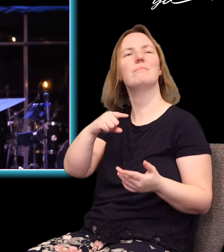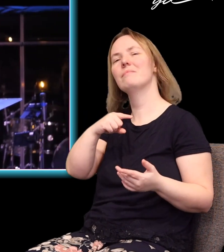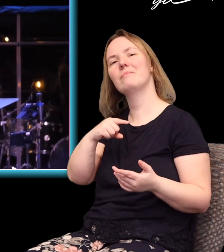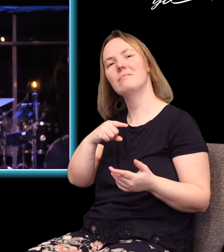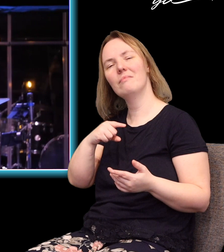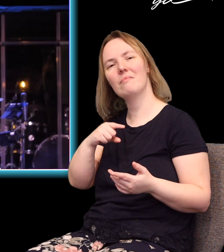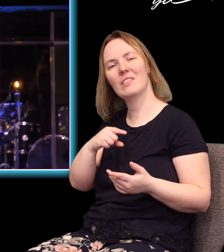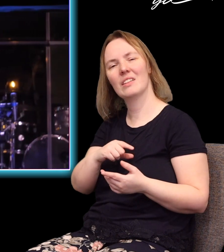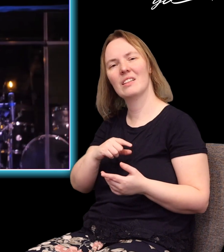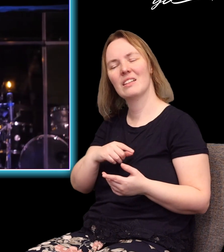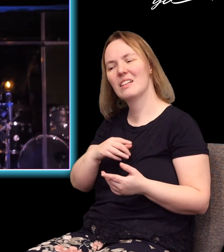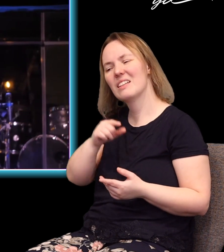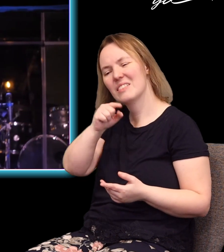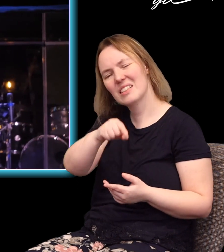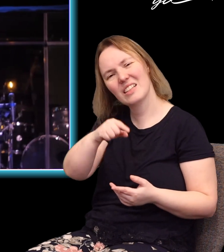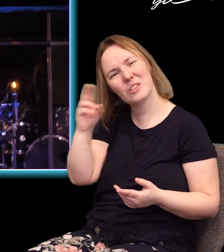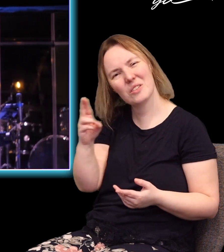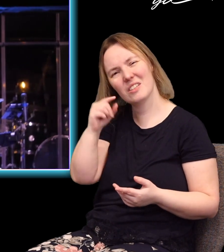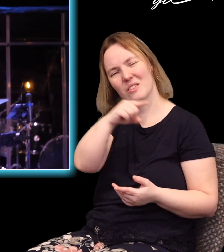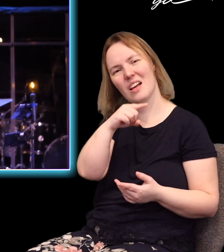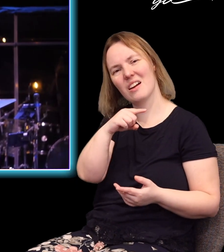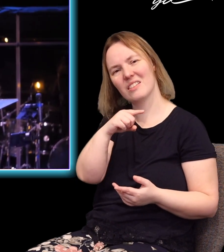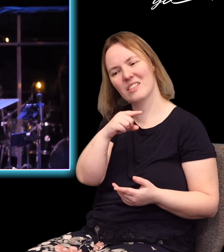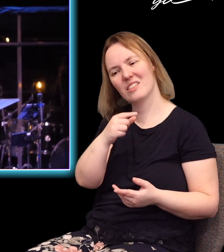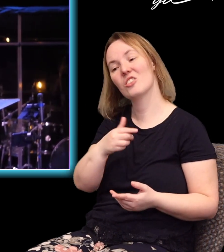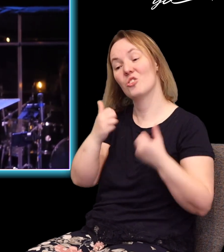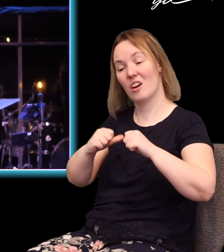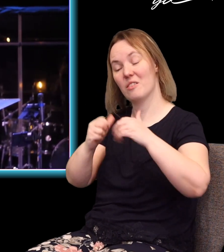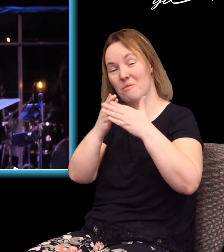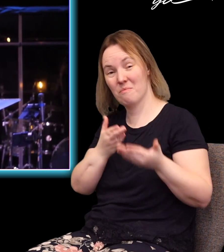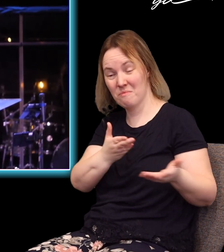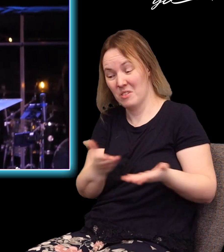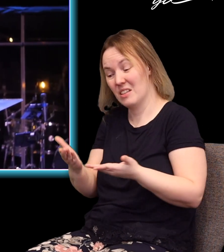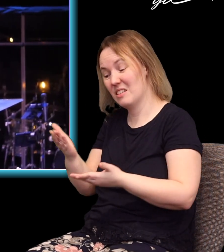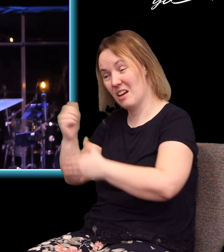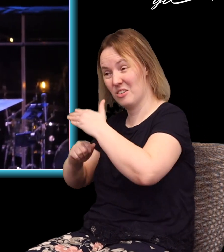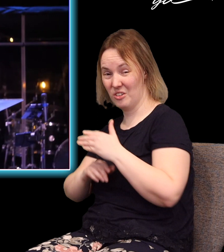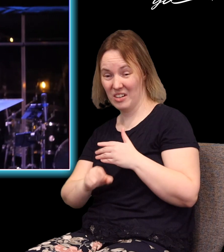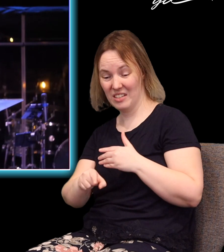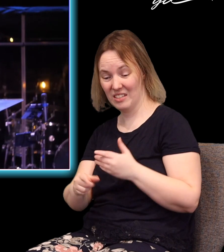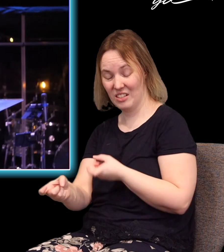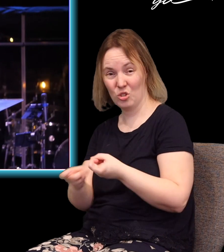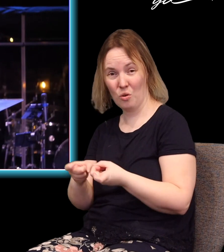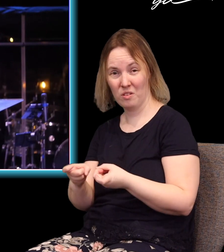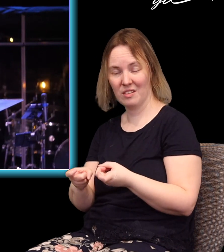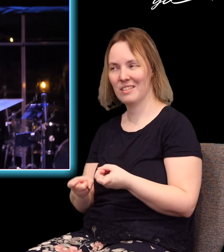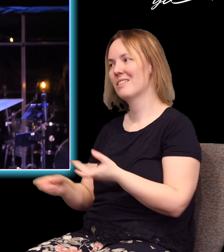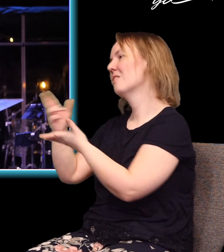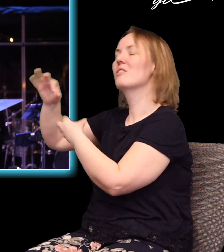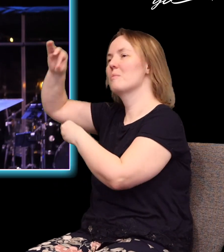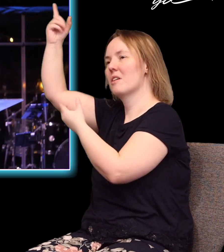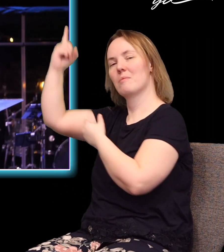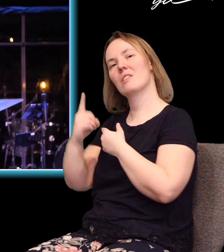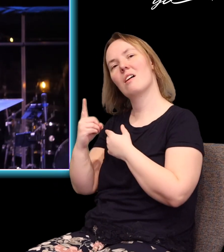way and in different ways. But he uses those lies to try to bring us under his control. But then the Holy Spirit comes along to minister to us,